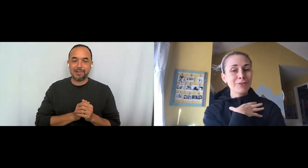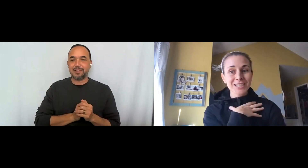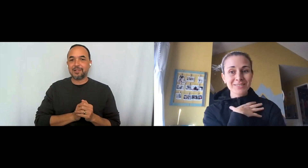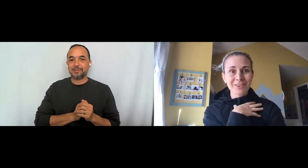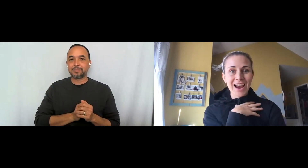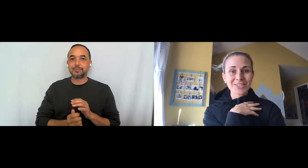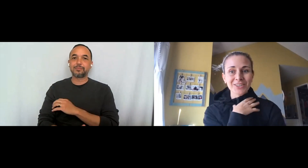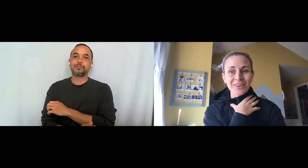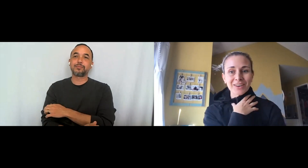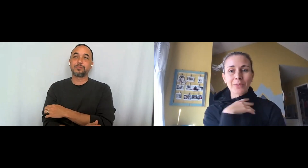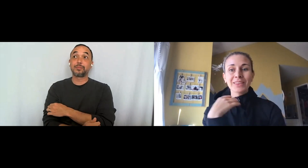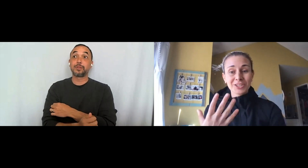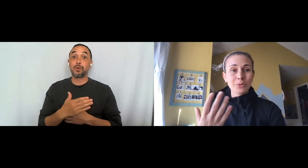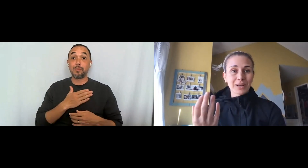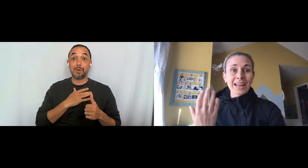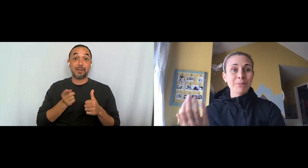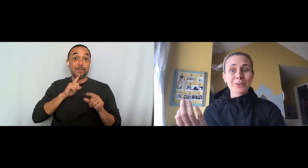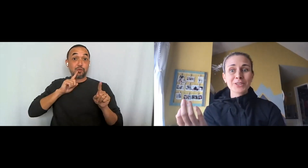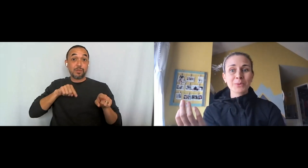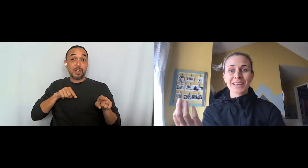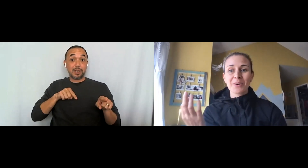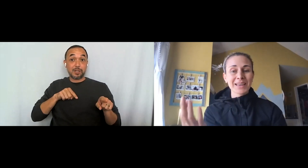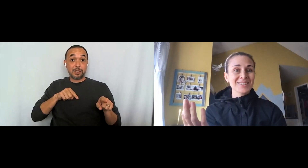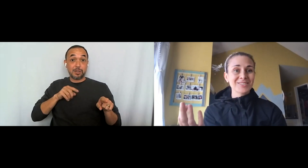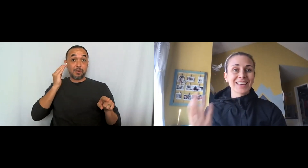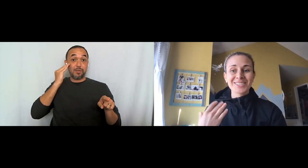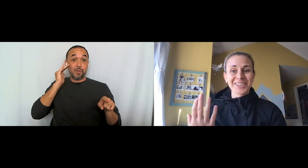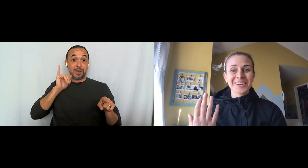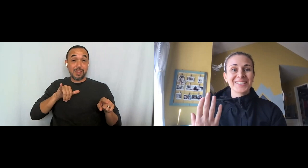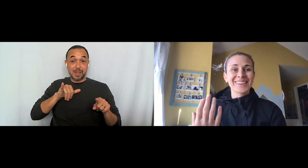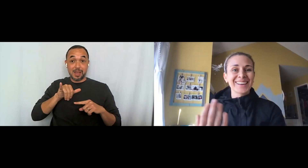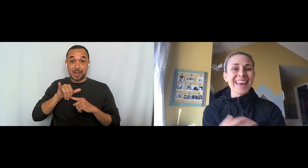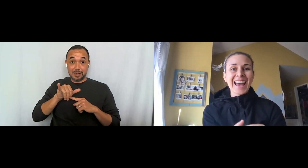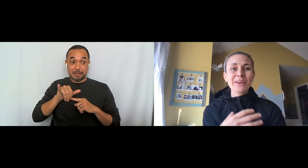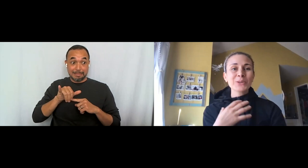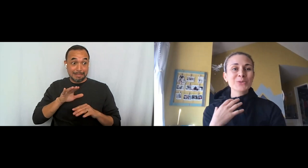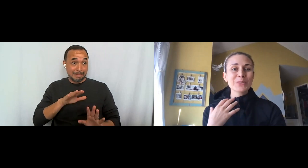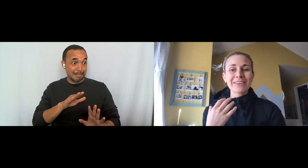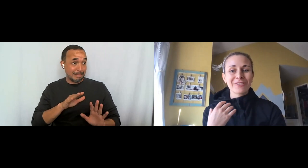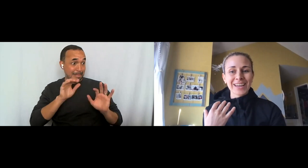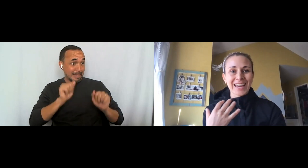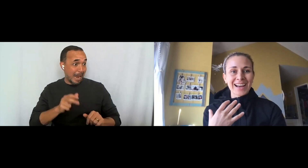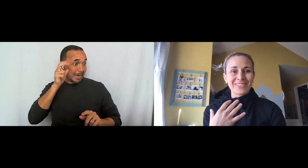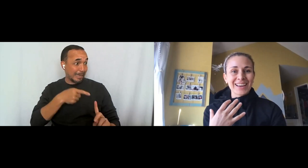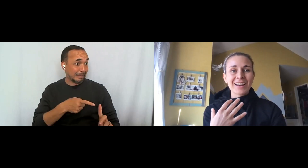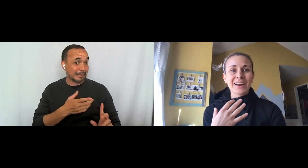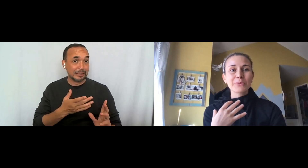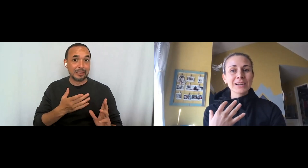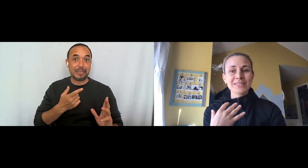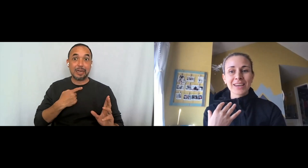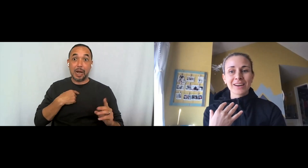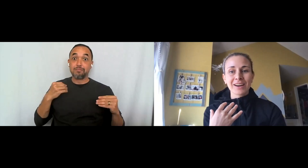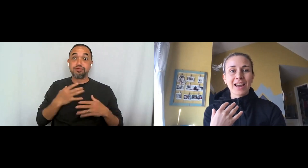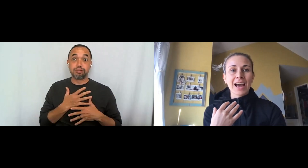my first reaction, knowing that she had microtia, was like, oh my God, can she hear? And I was really freaked out,